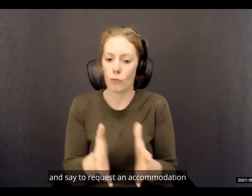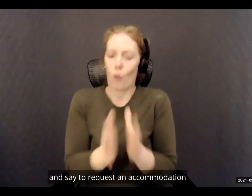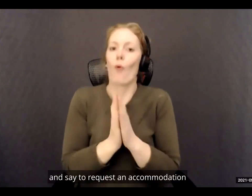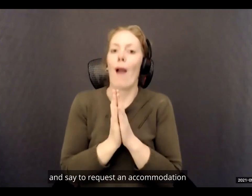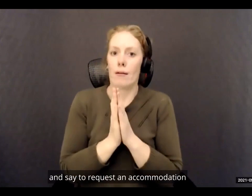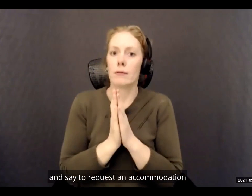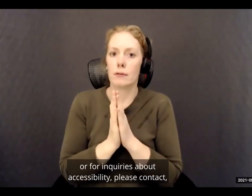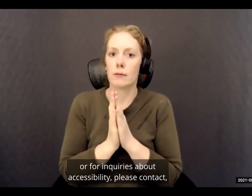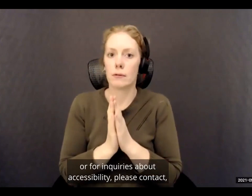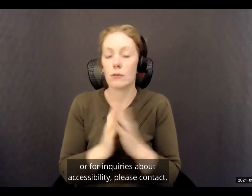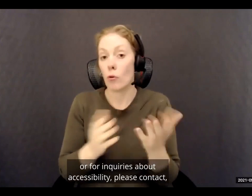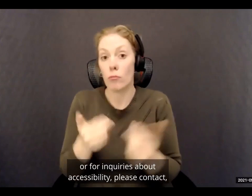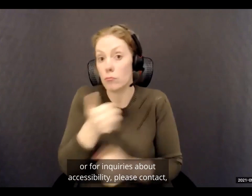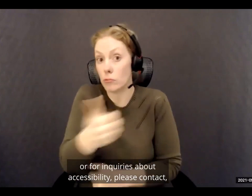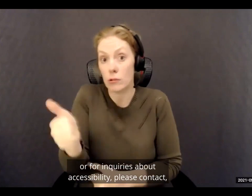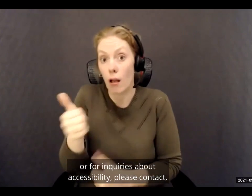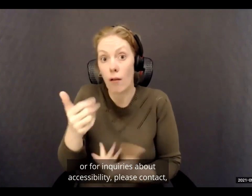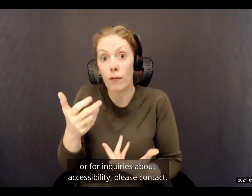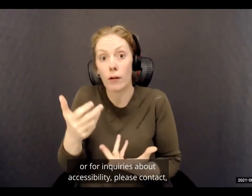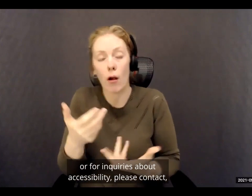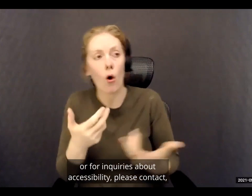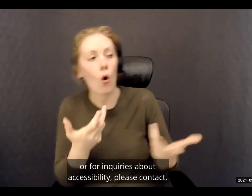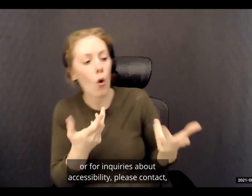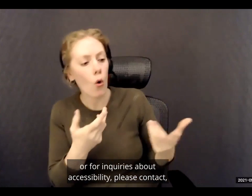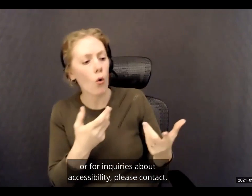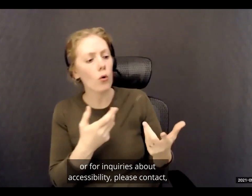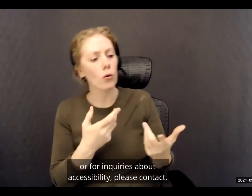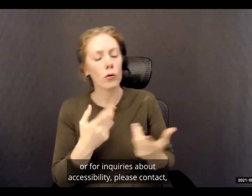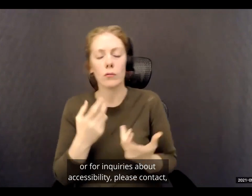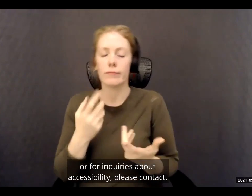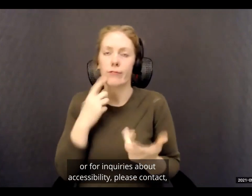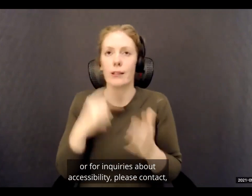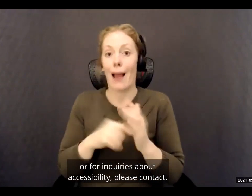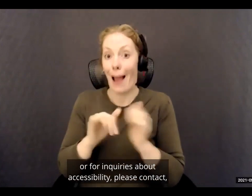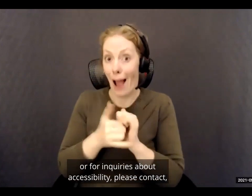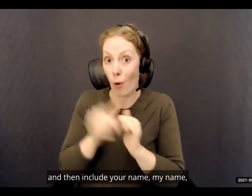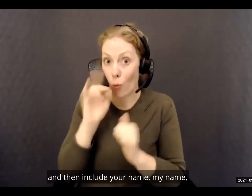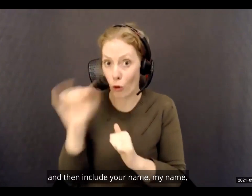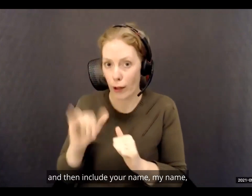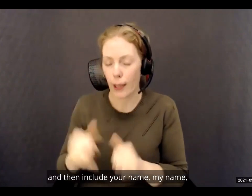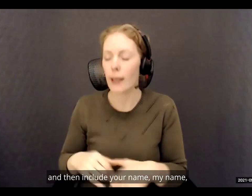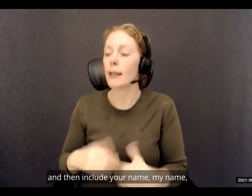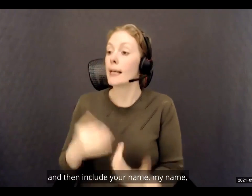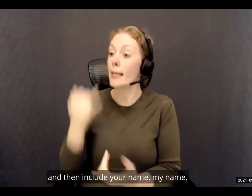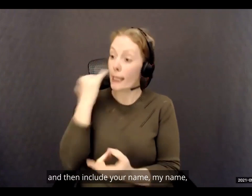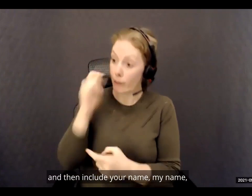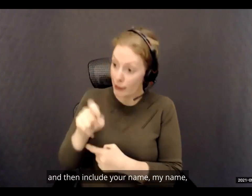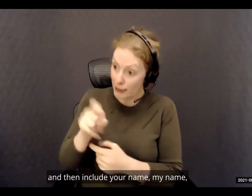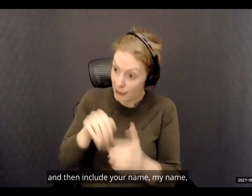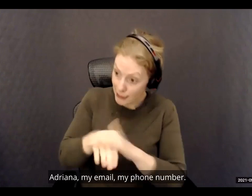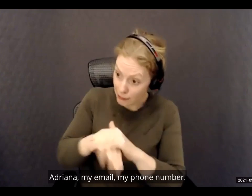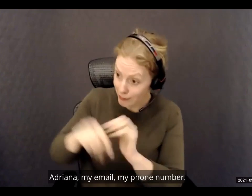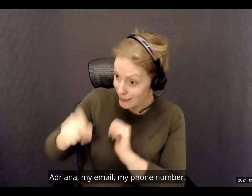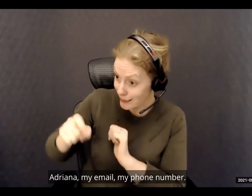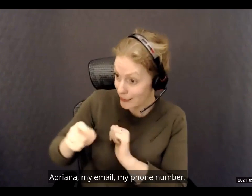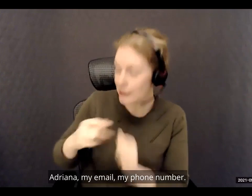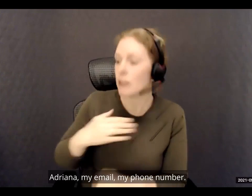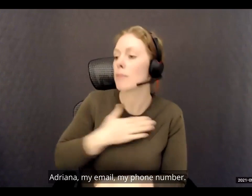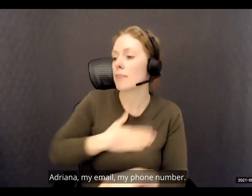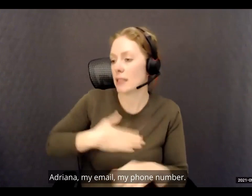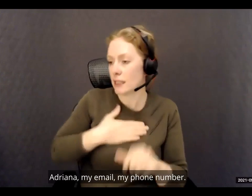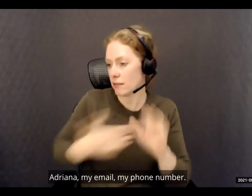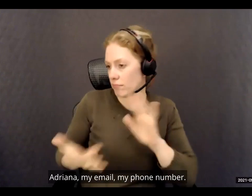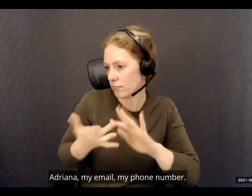an accommodation or for inquiries about accessibility, please contact, and then include your name, my name, Adriana,